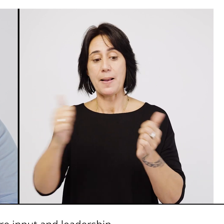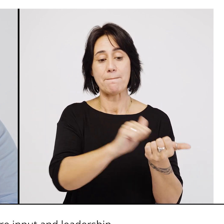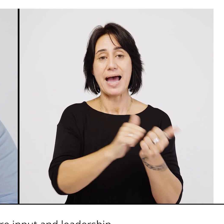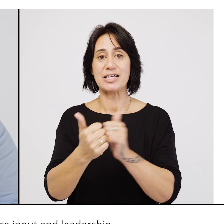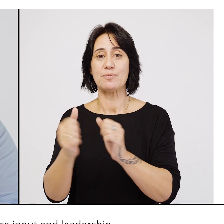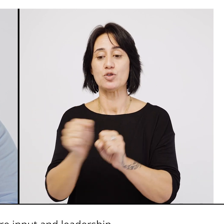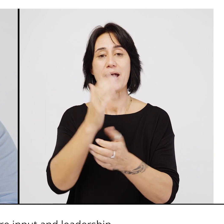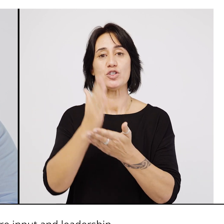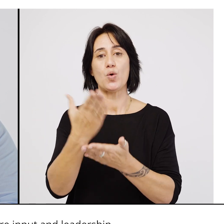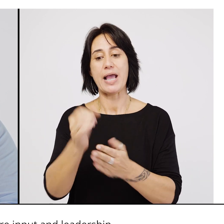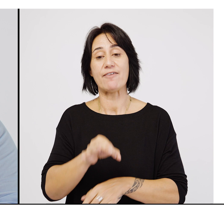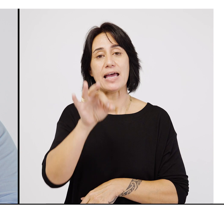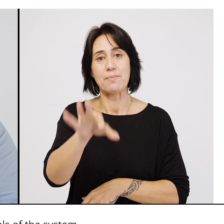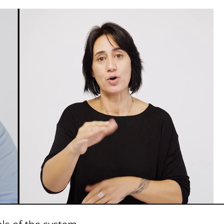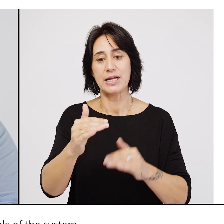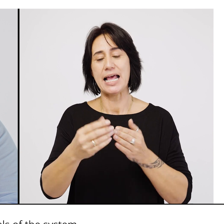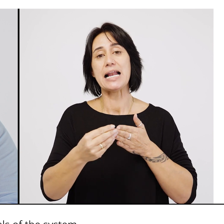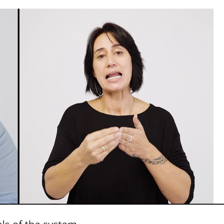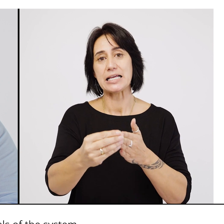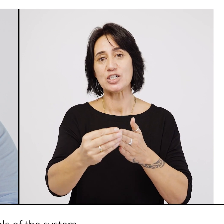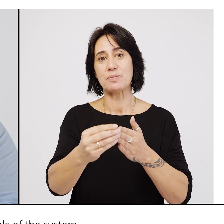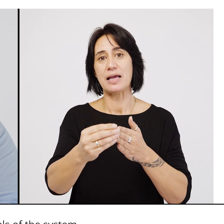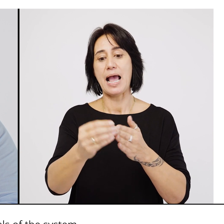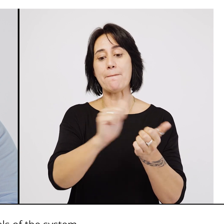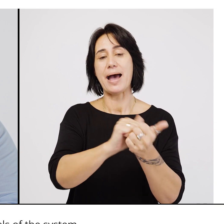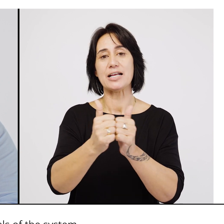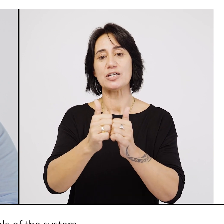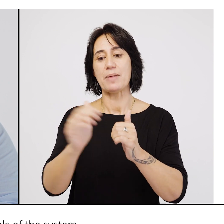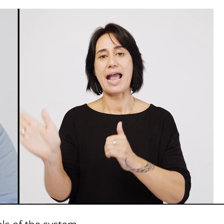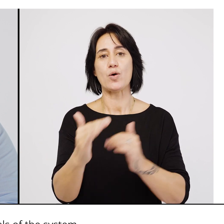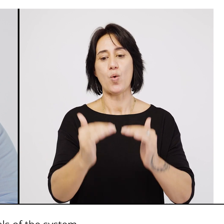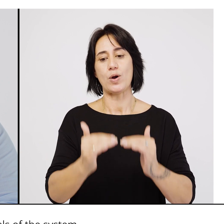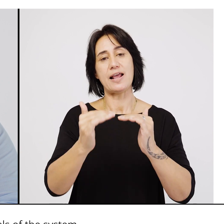ensure input and leadership at all levels of the system.